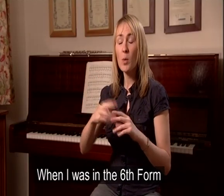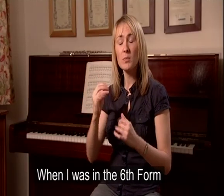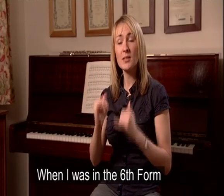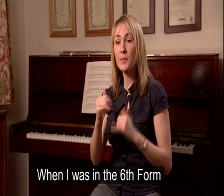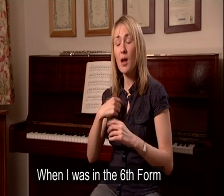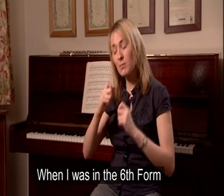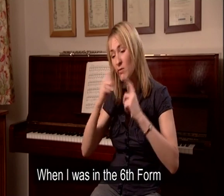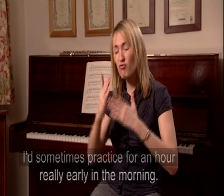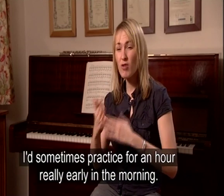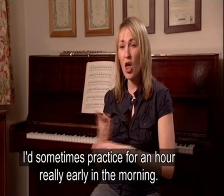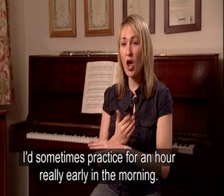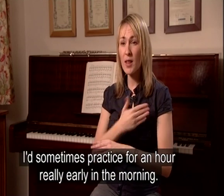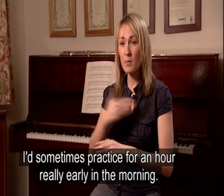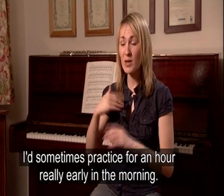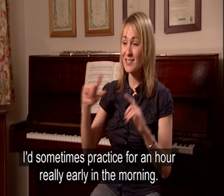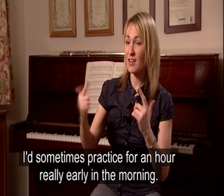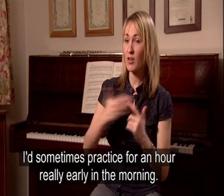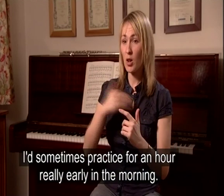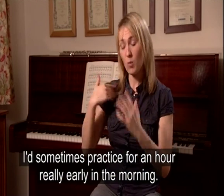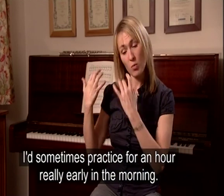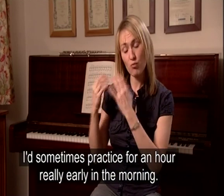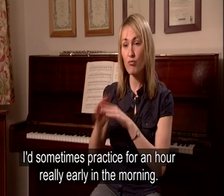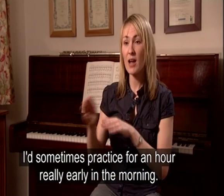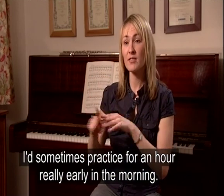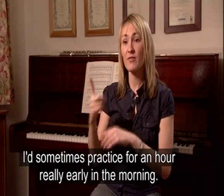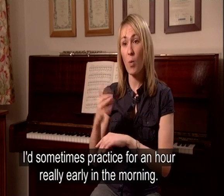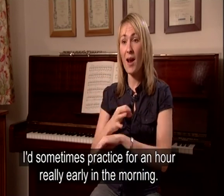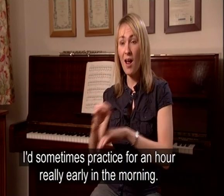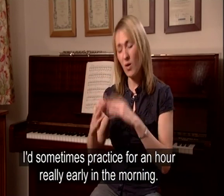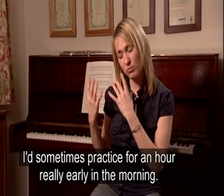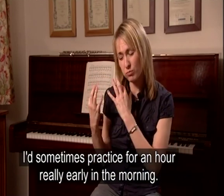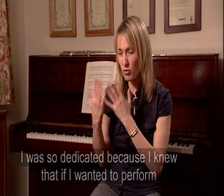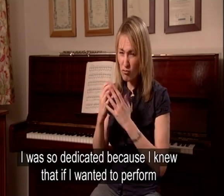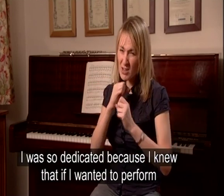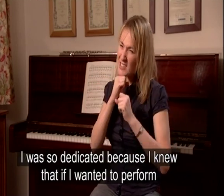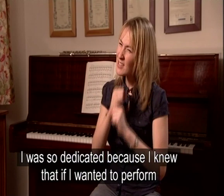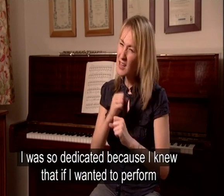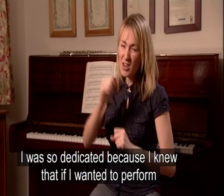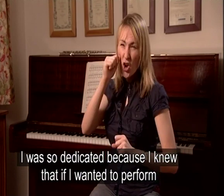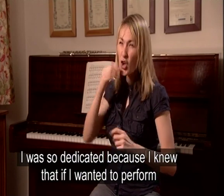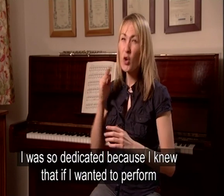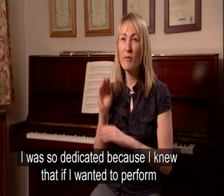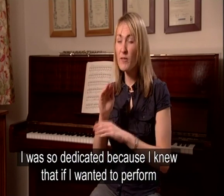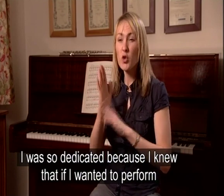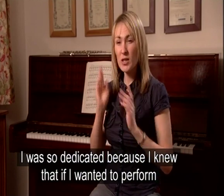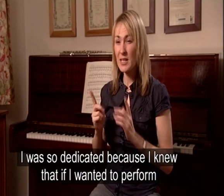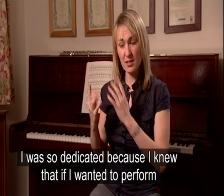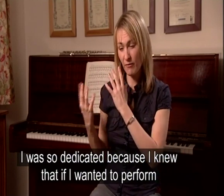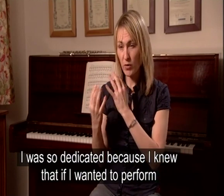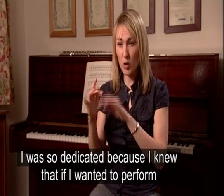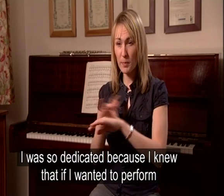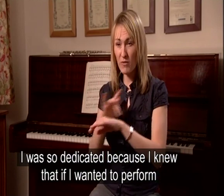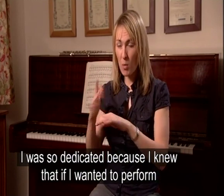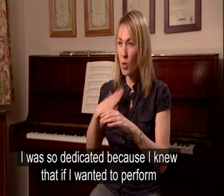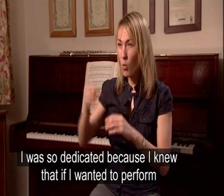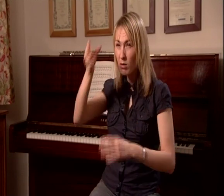When I was in the stick form, I would sometimes practice for an hour really early in the morning. I'm still dedicating because I